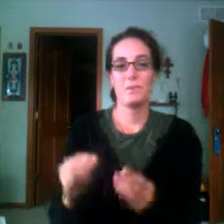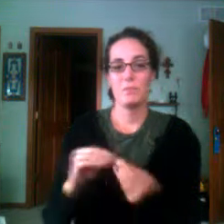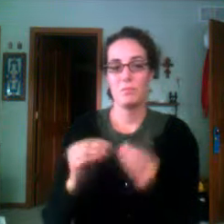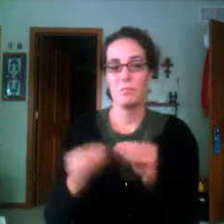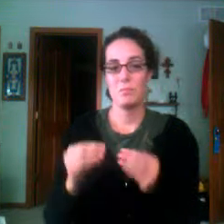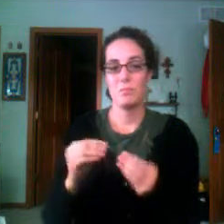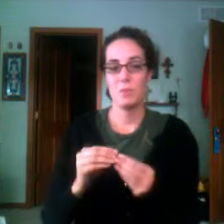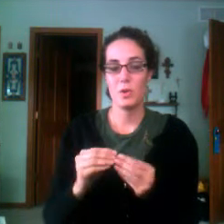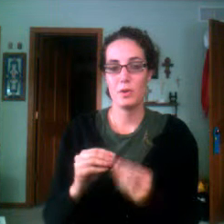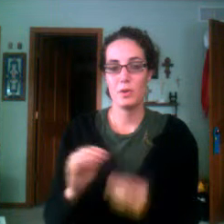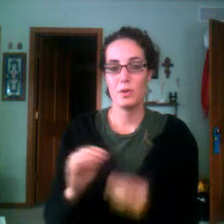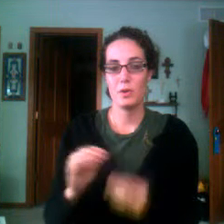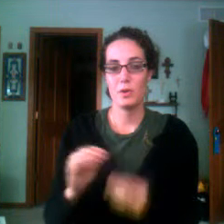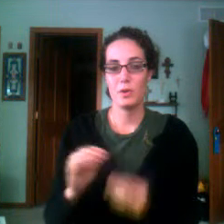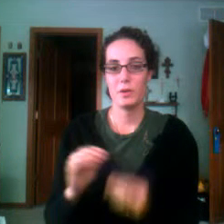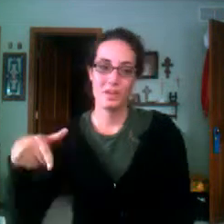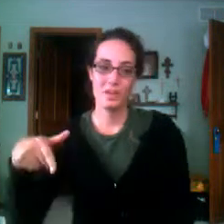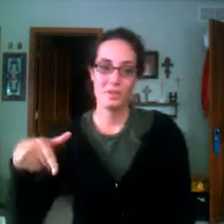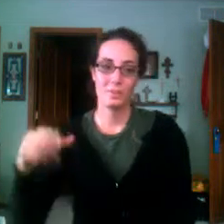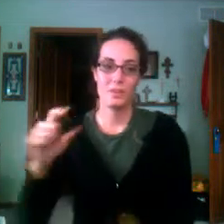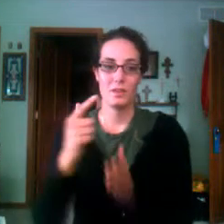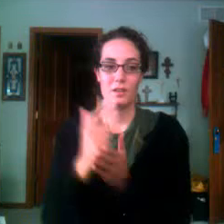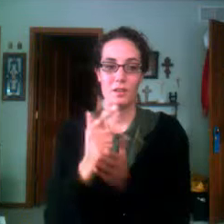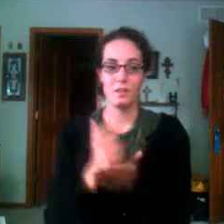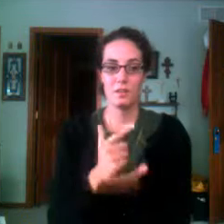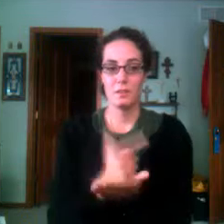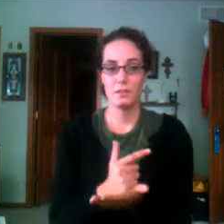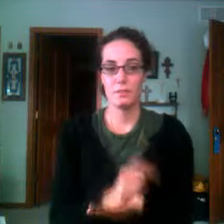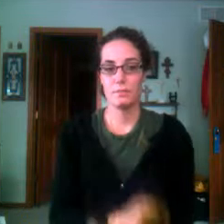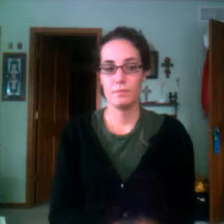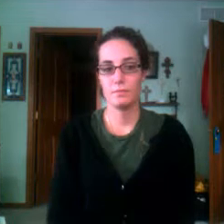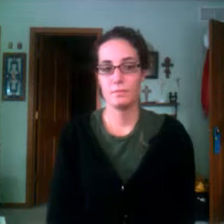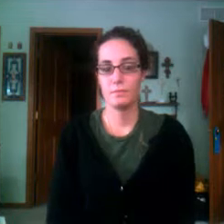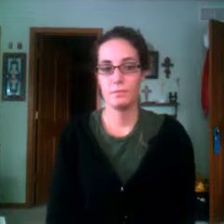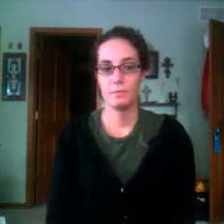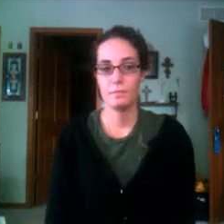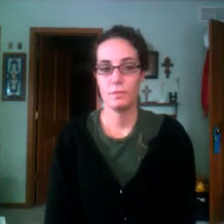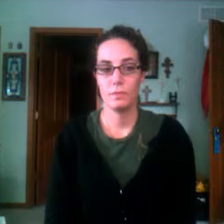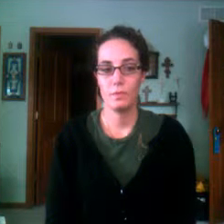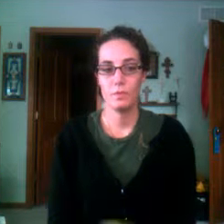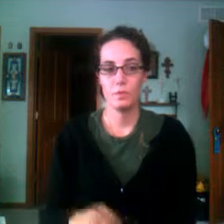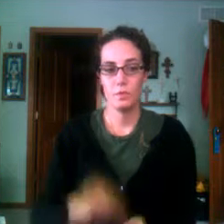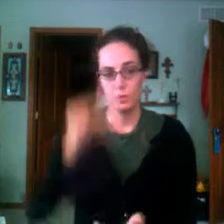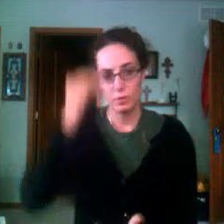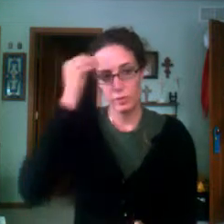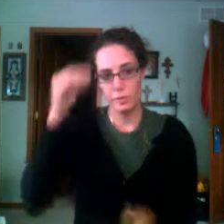titled Fractions. So we'll learn more about using the calc in that area at that point.